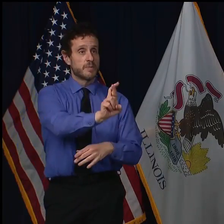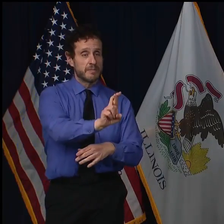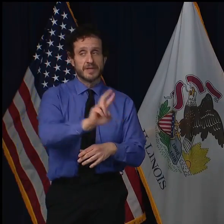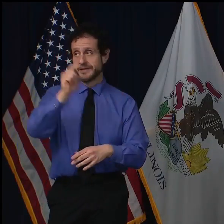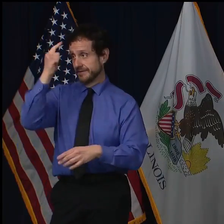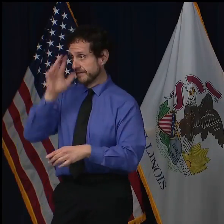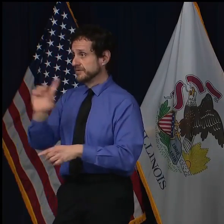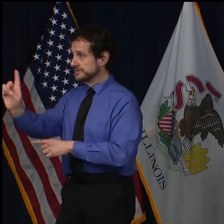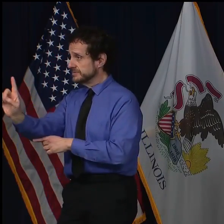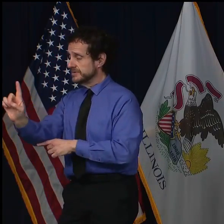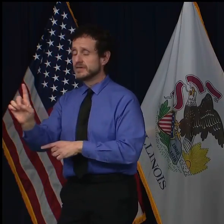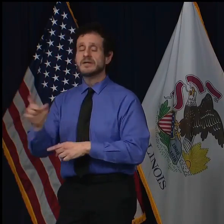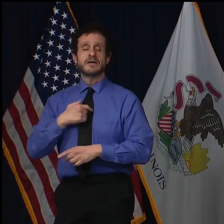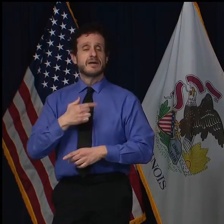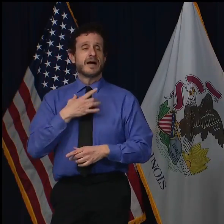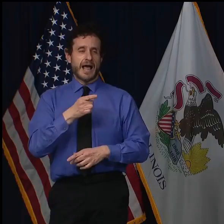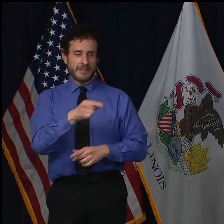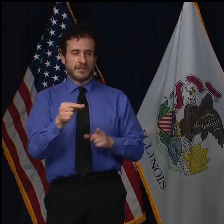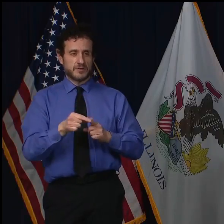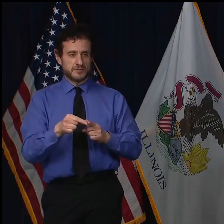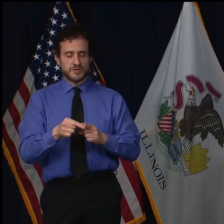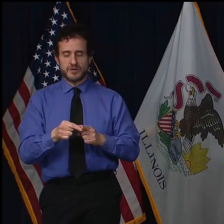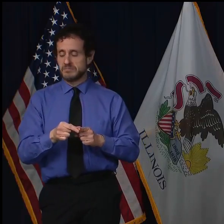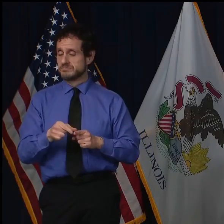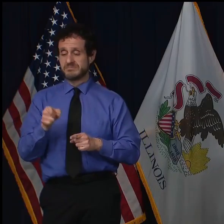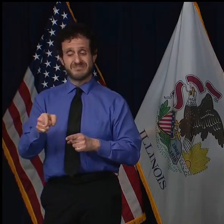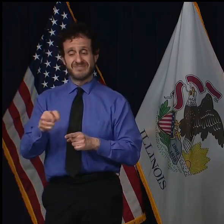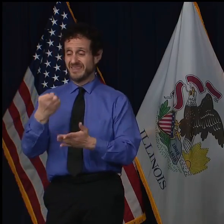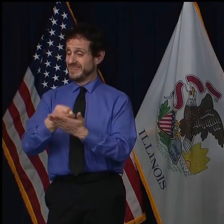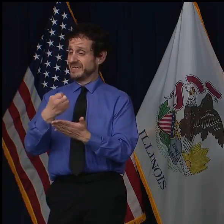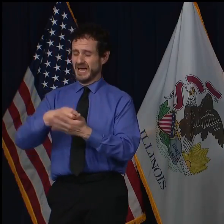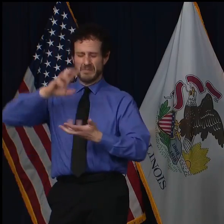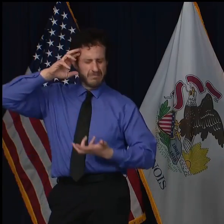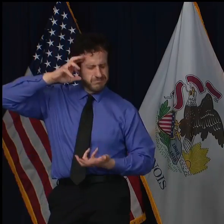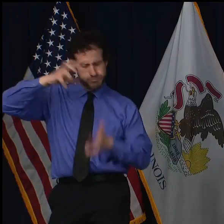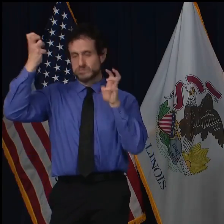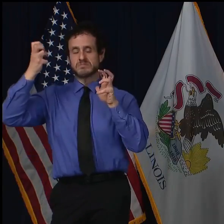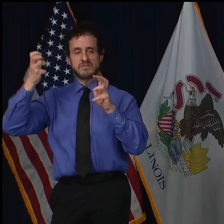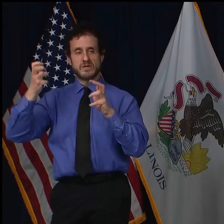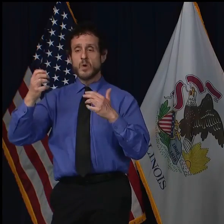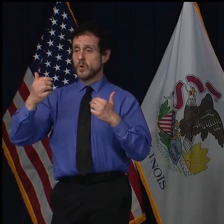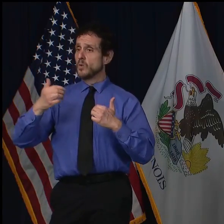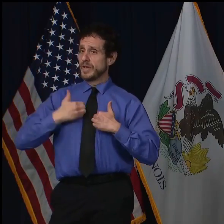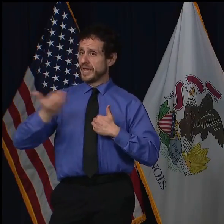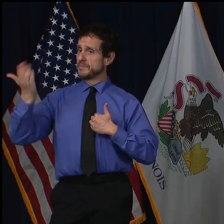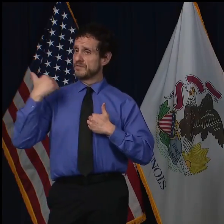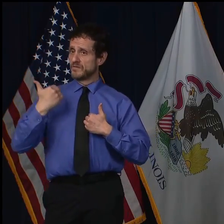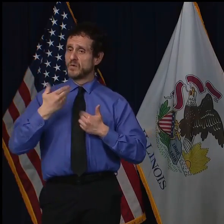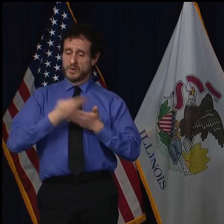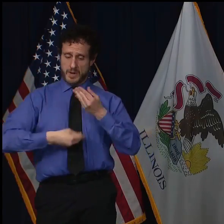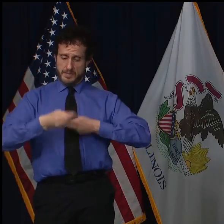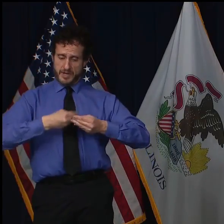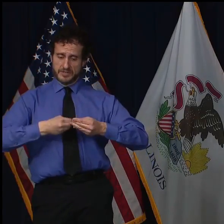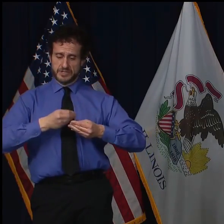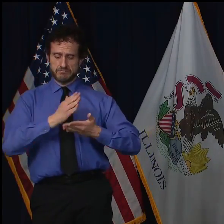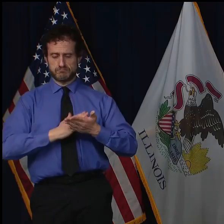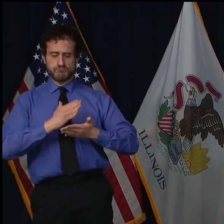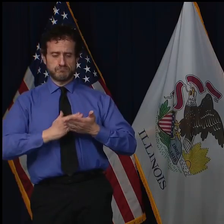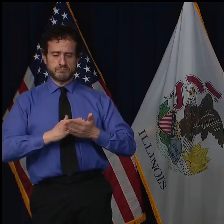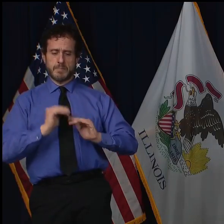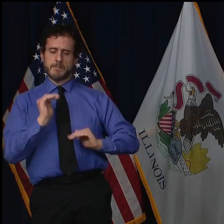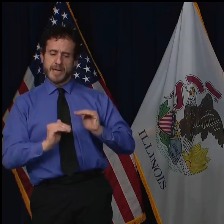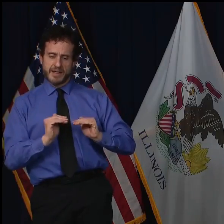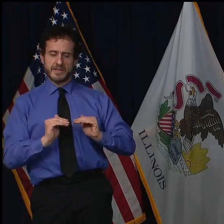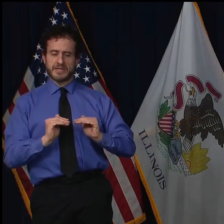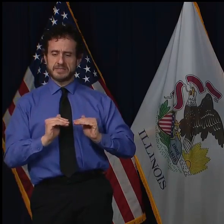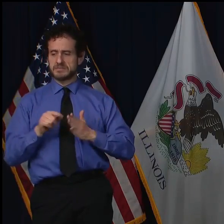like the term that Mark is using, blowing a hole. It really blew a hole. And, we had a balanced budget for this year, this fiscal